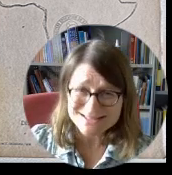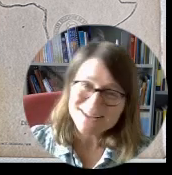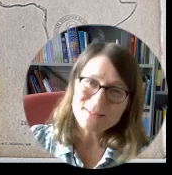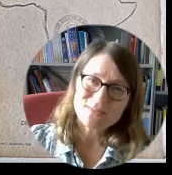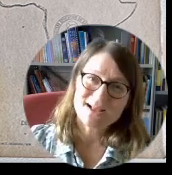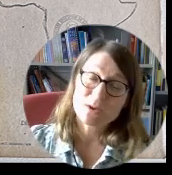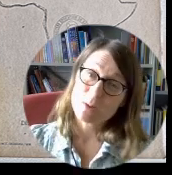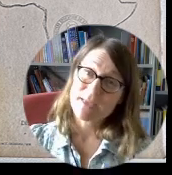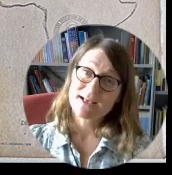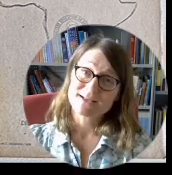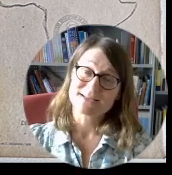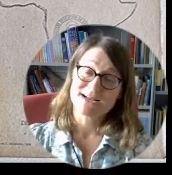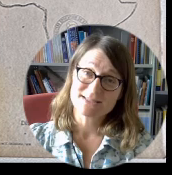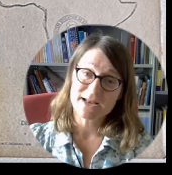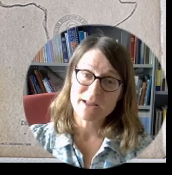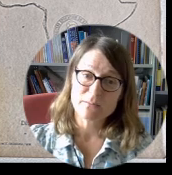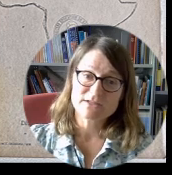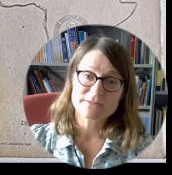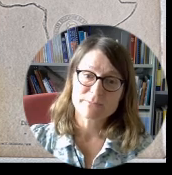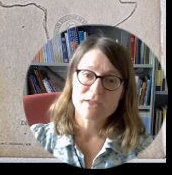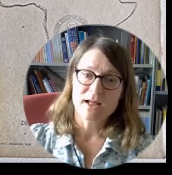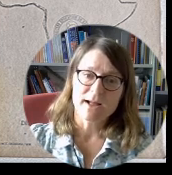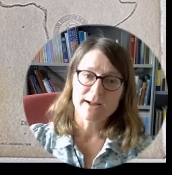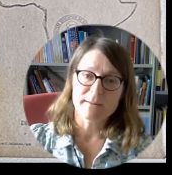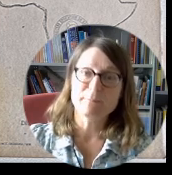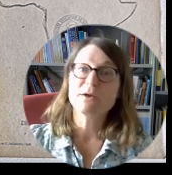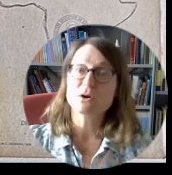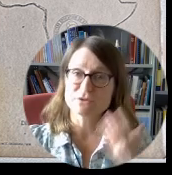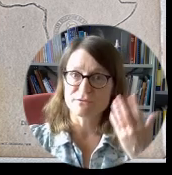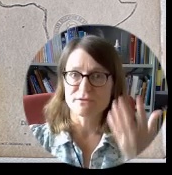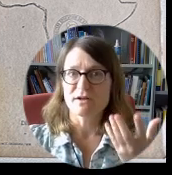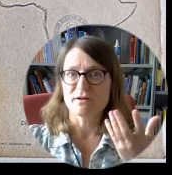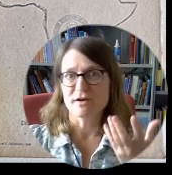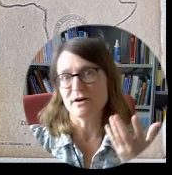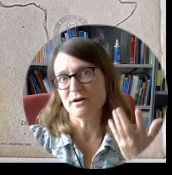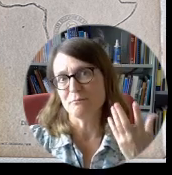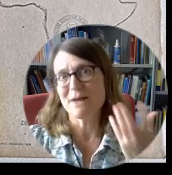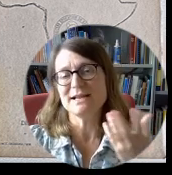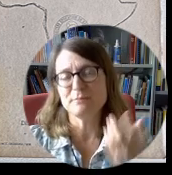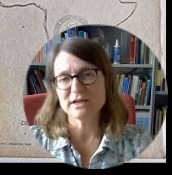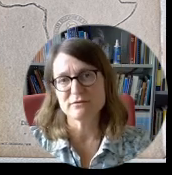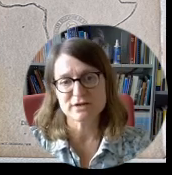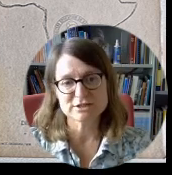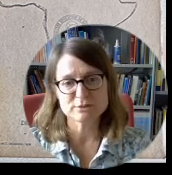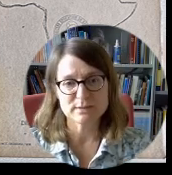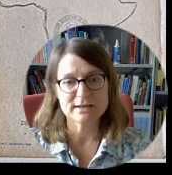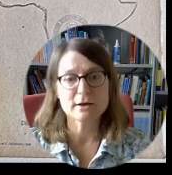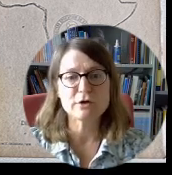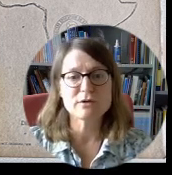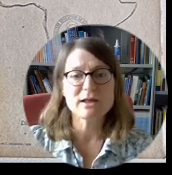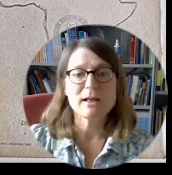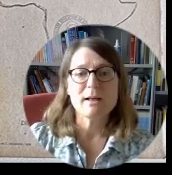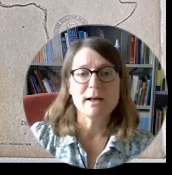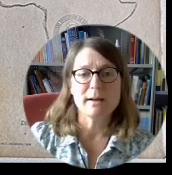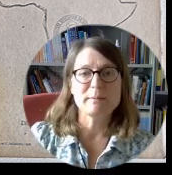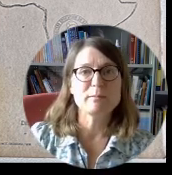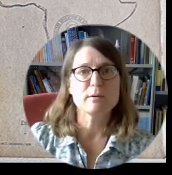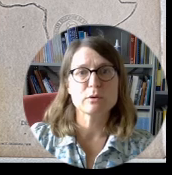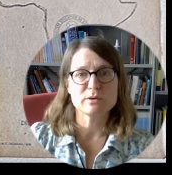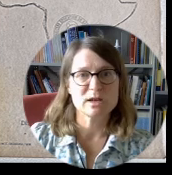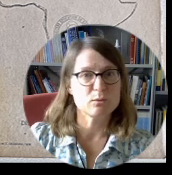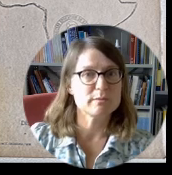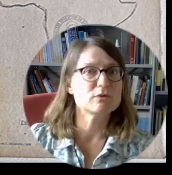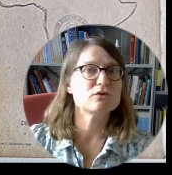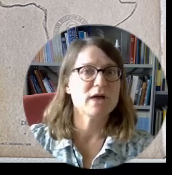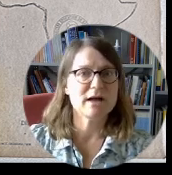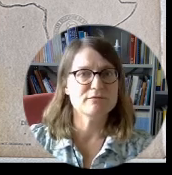québécoise, Quebec Sign Language. Because of Mali being a French-speaking country, people thought